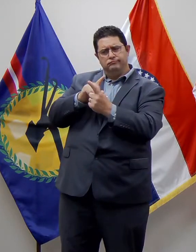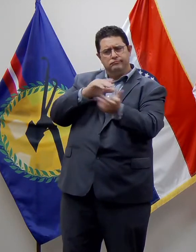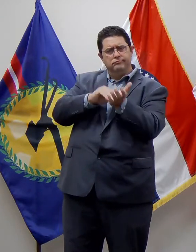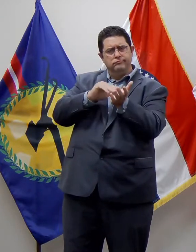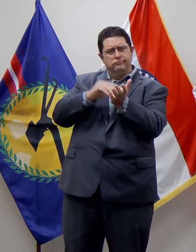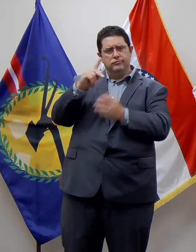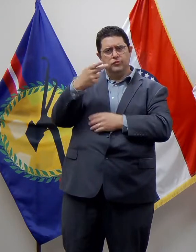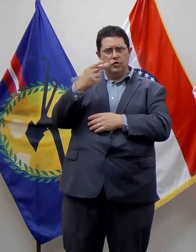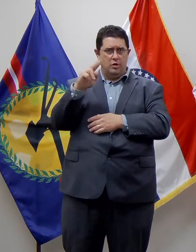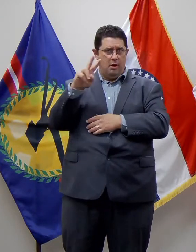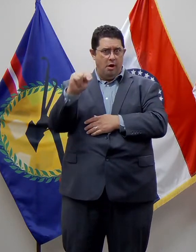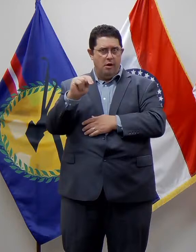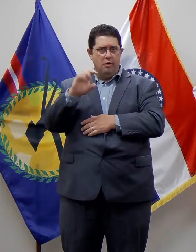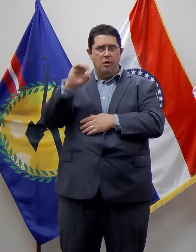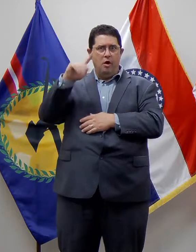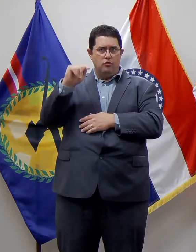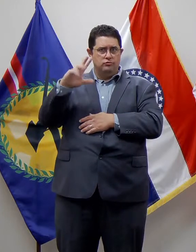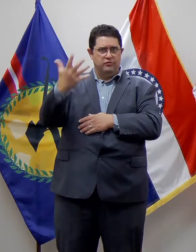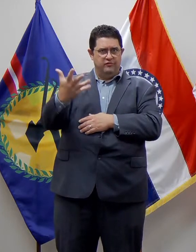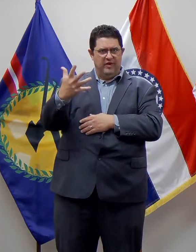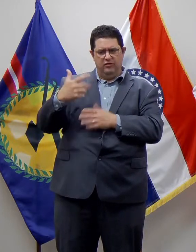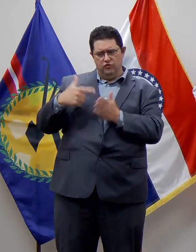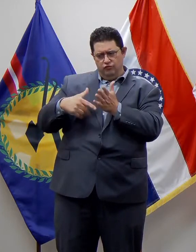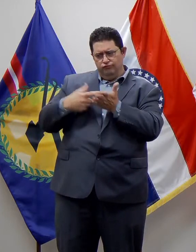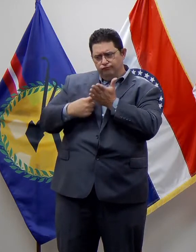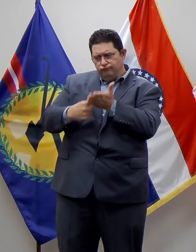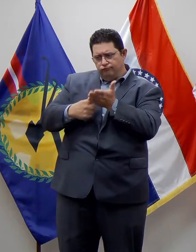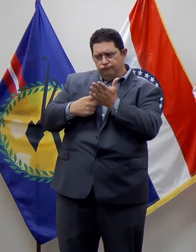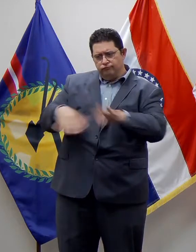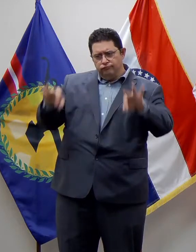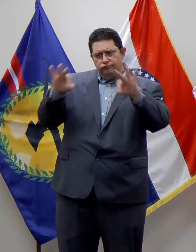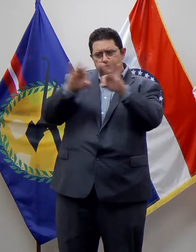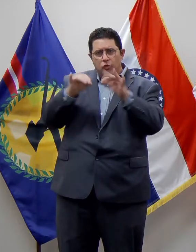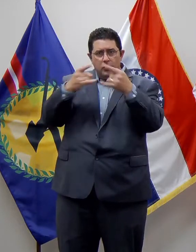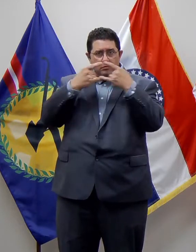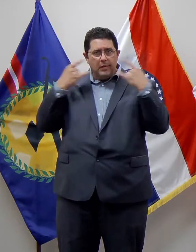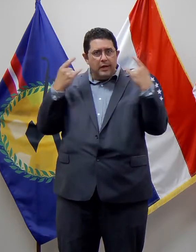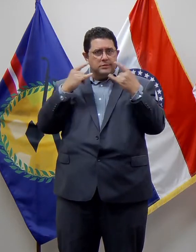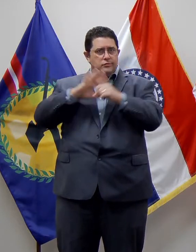members of his staff on October 5th to go over the importance of masking during the pandemic.